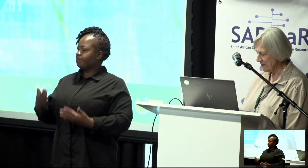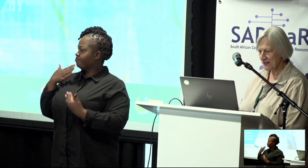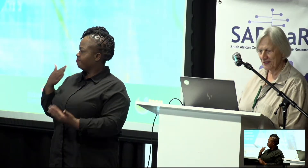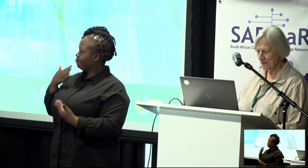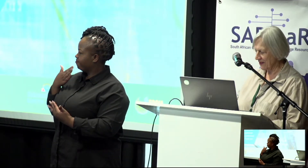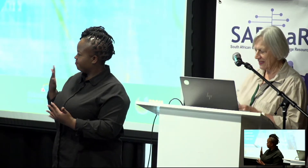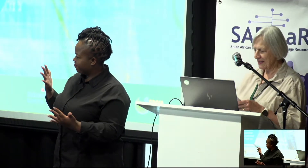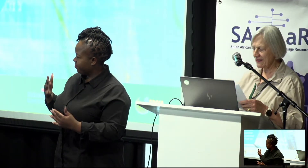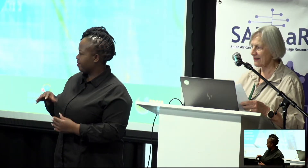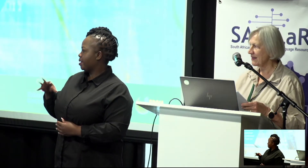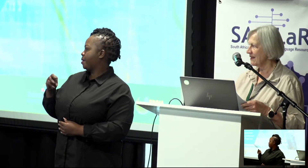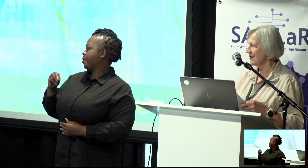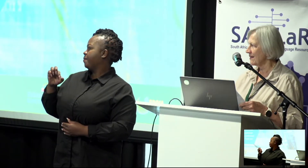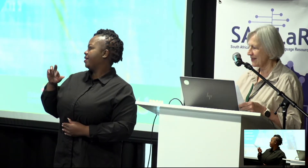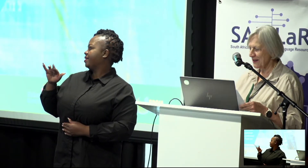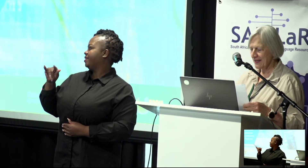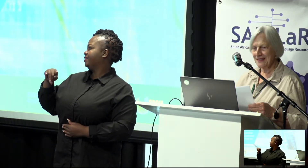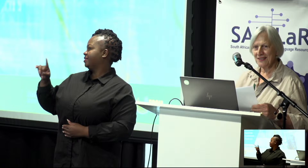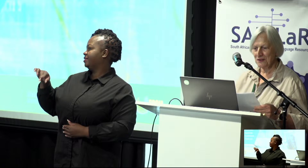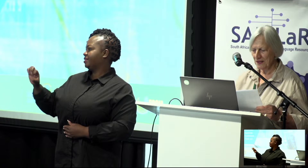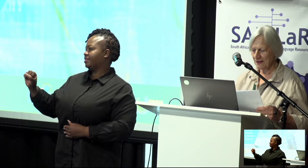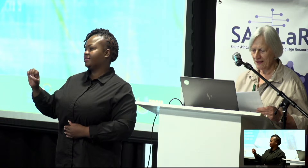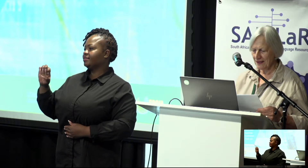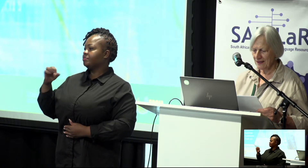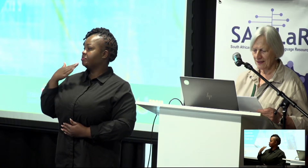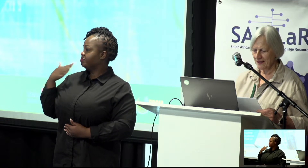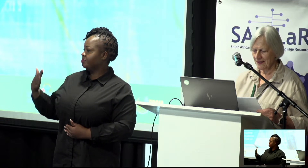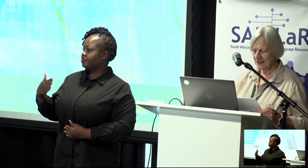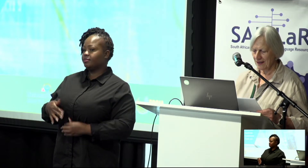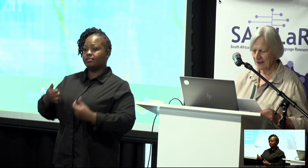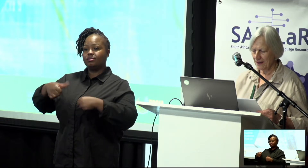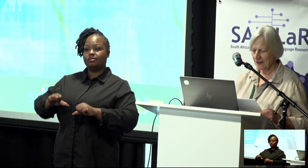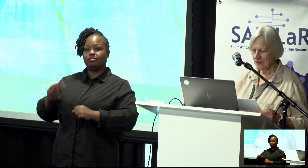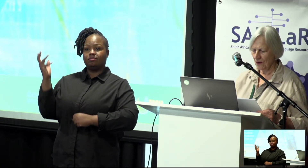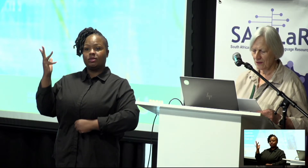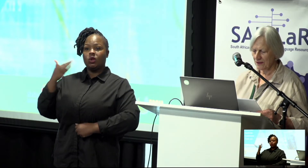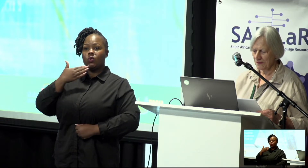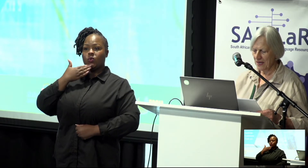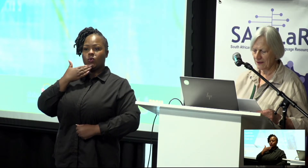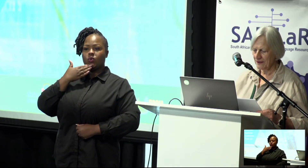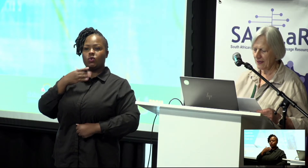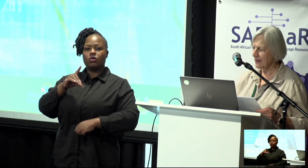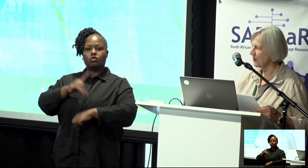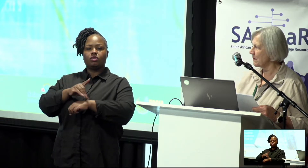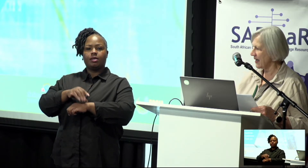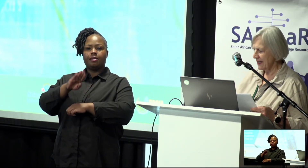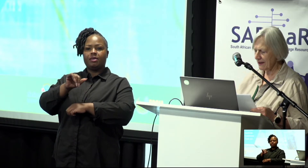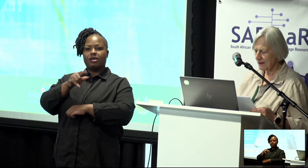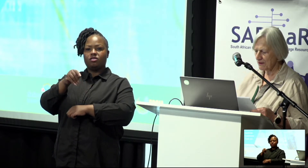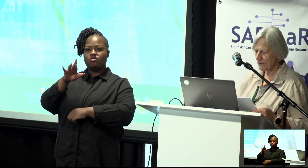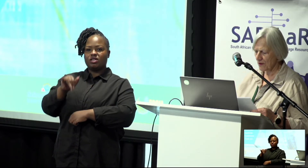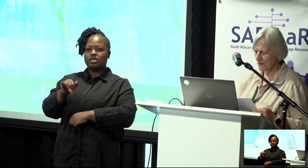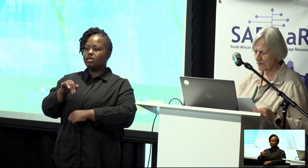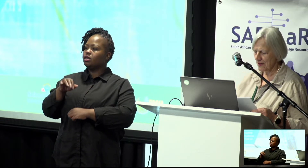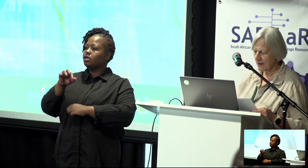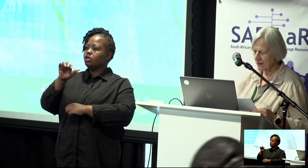Thank you very much, Marlies. So our next speaker is Dr. Biandri